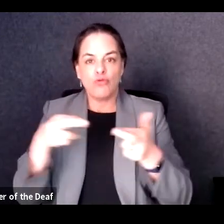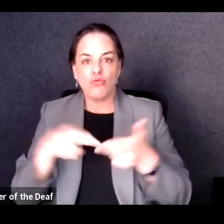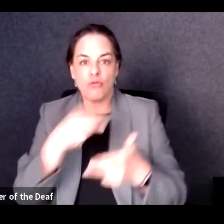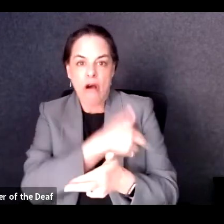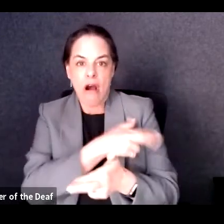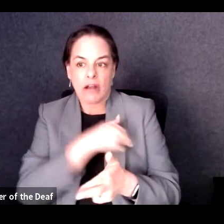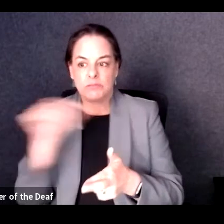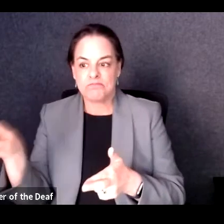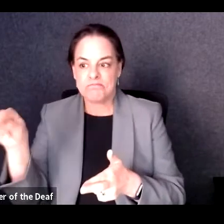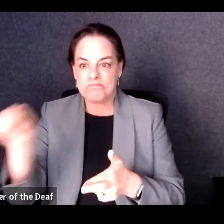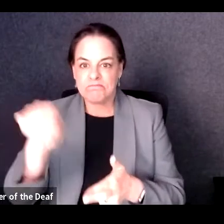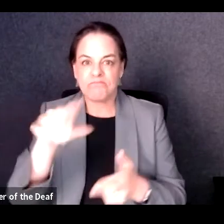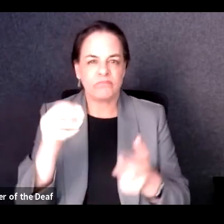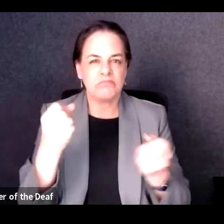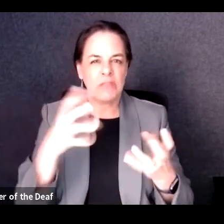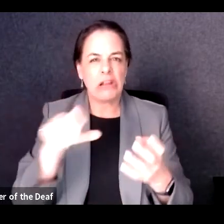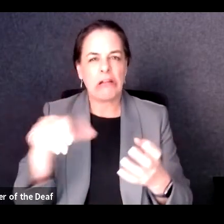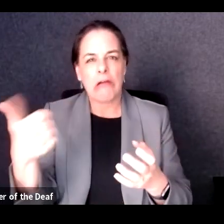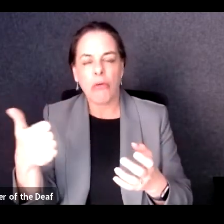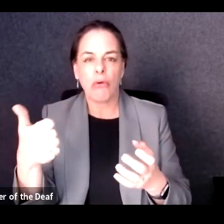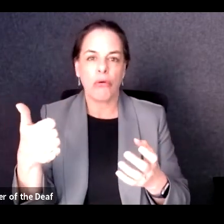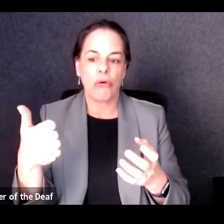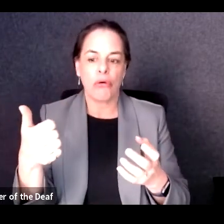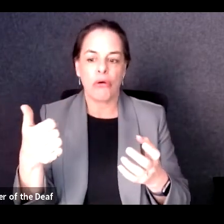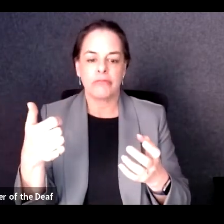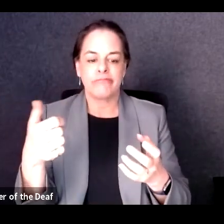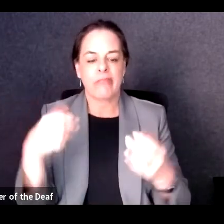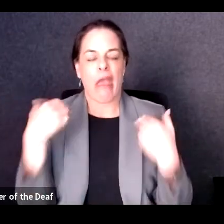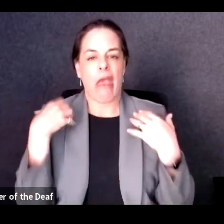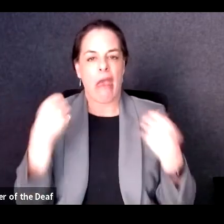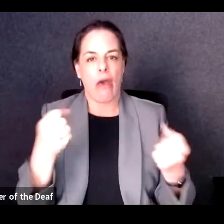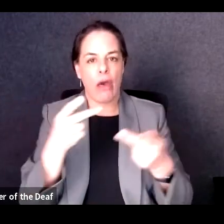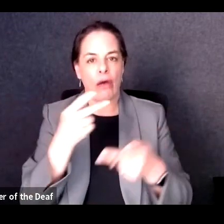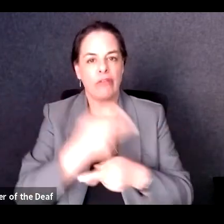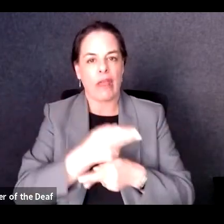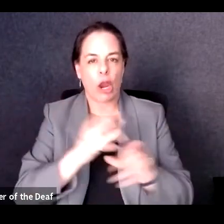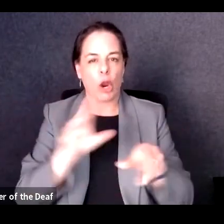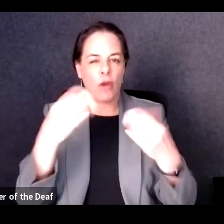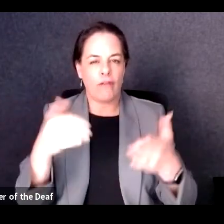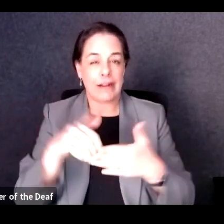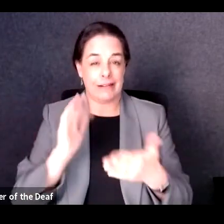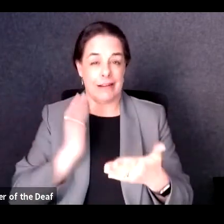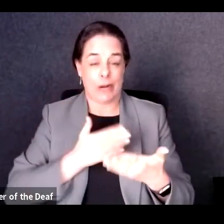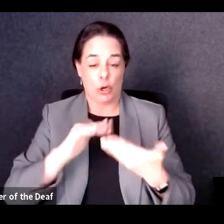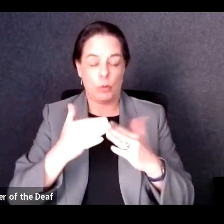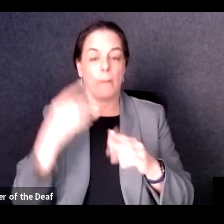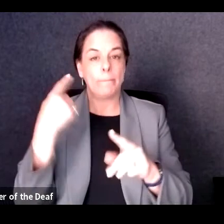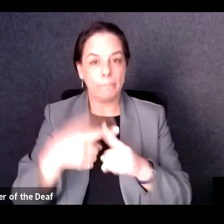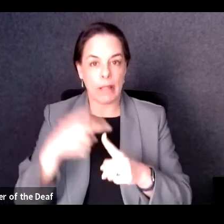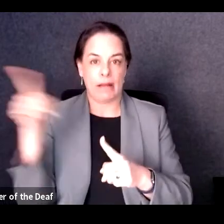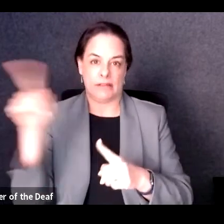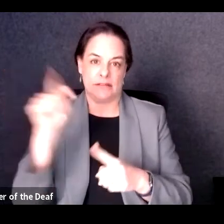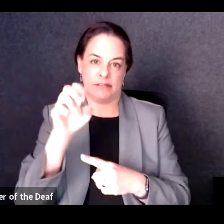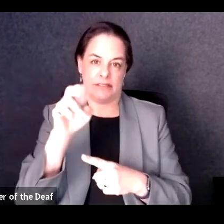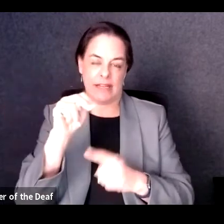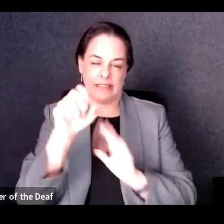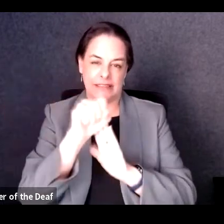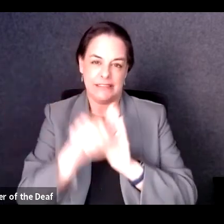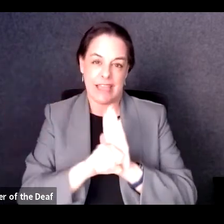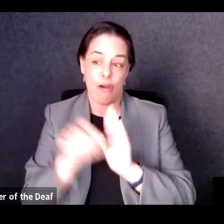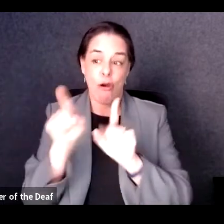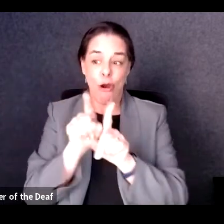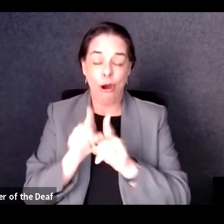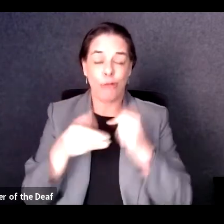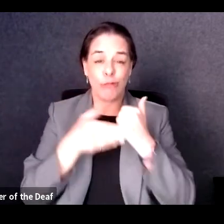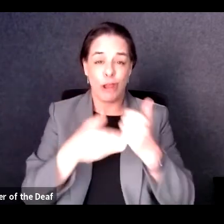systems, many other healthcare systems or healthcare providers across our community, and the state of Tennessee, who also helps